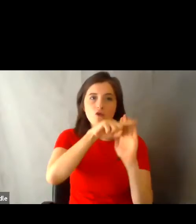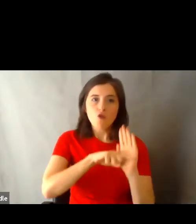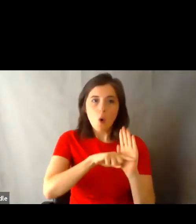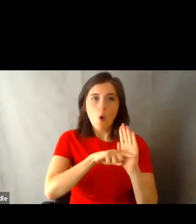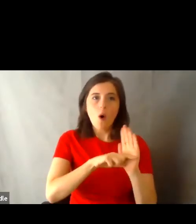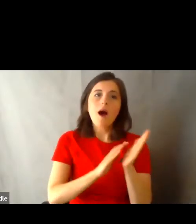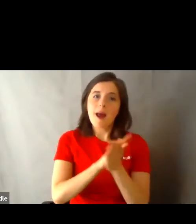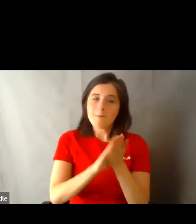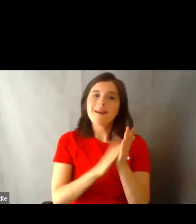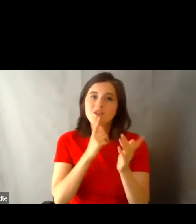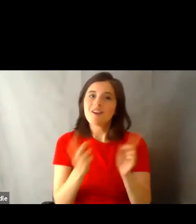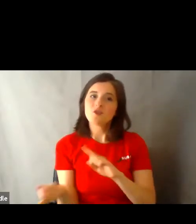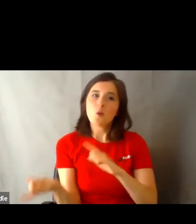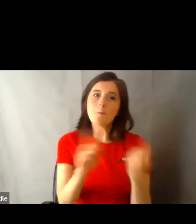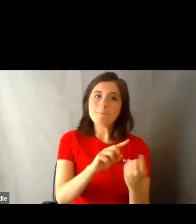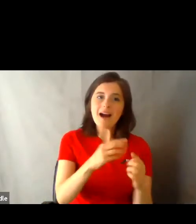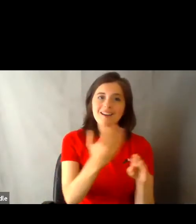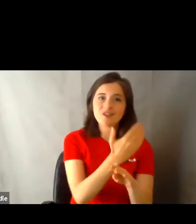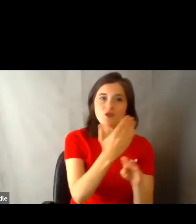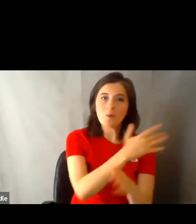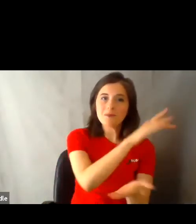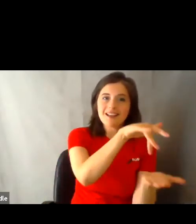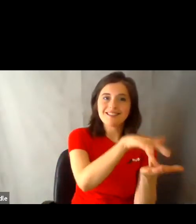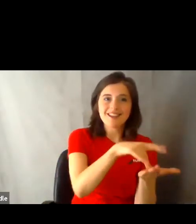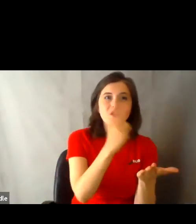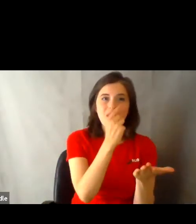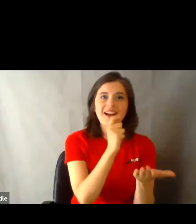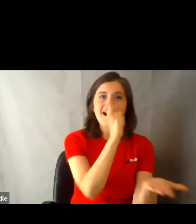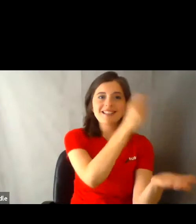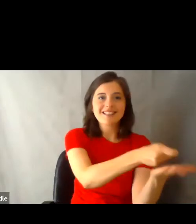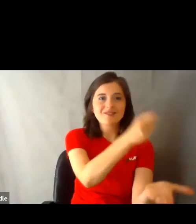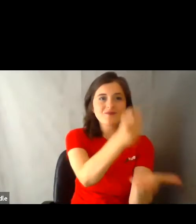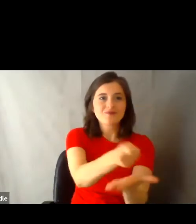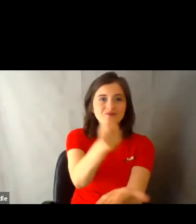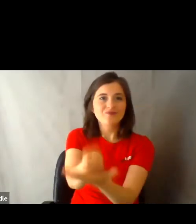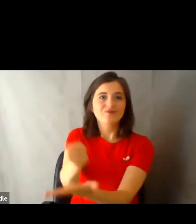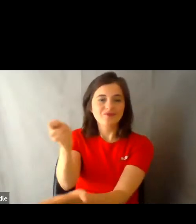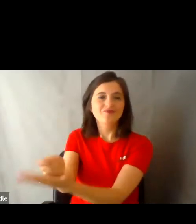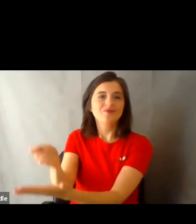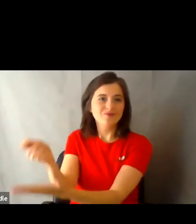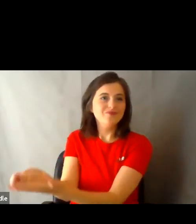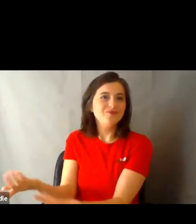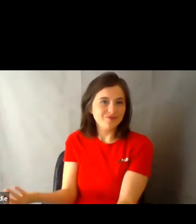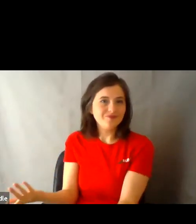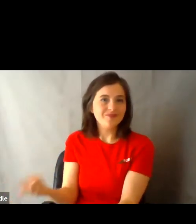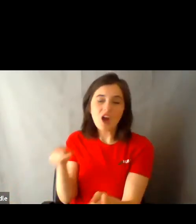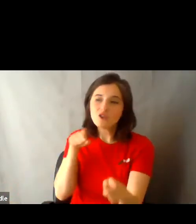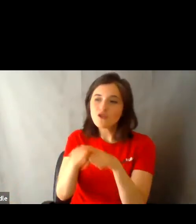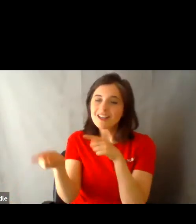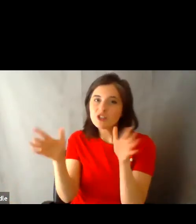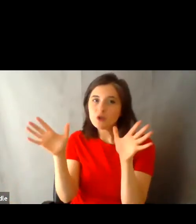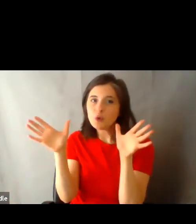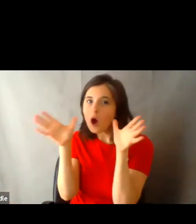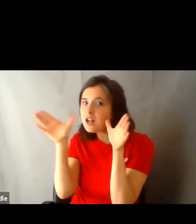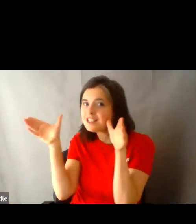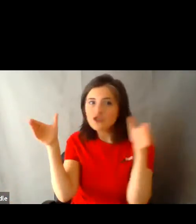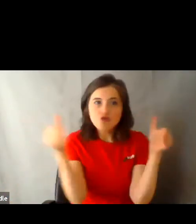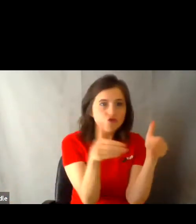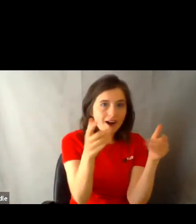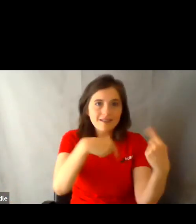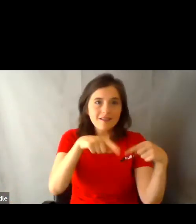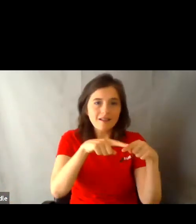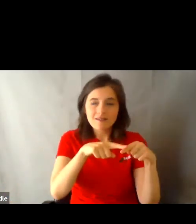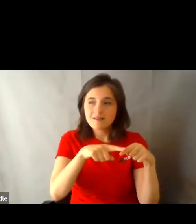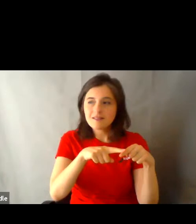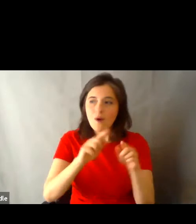job centres so they can hand those sanctions out, again with the aim of distracting us as they try and make